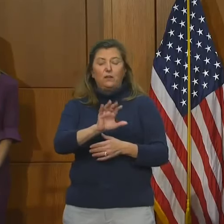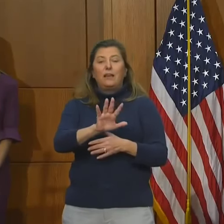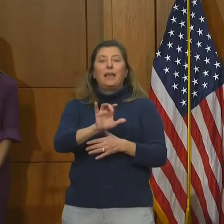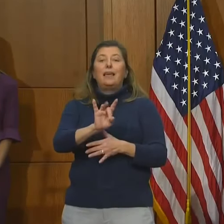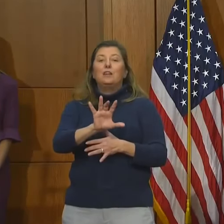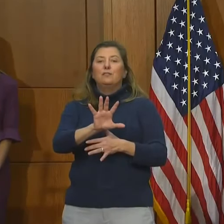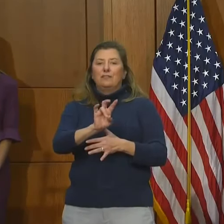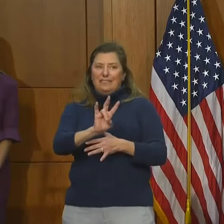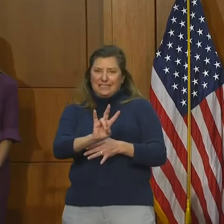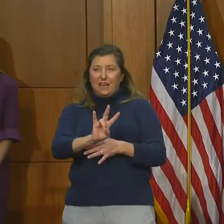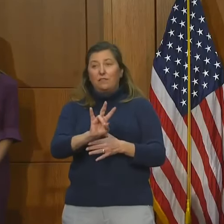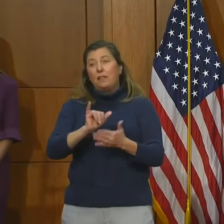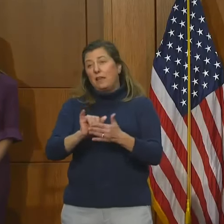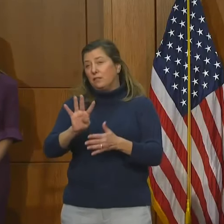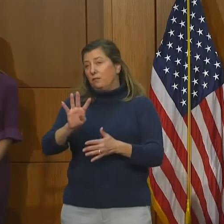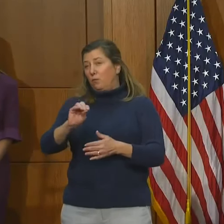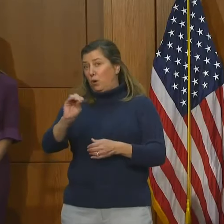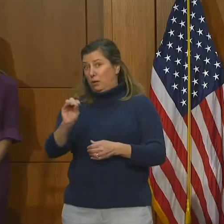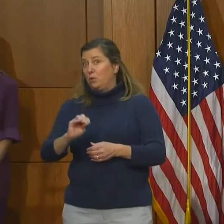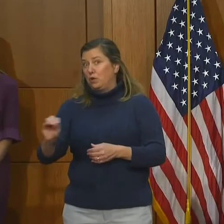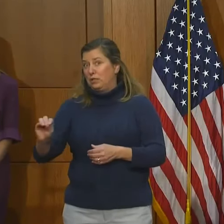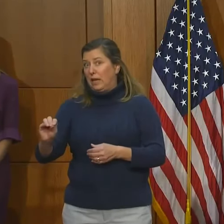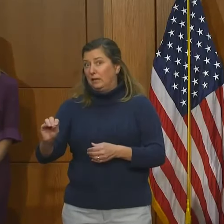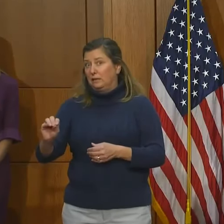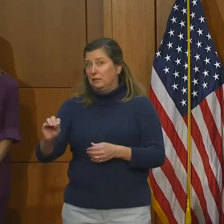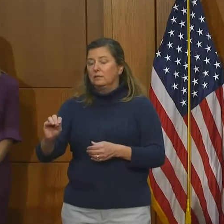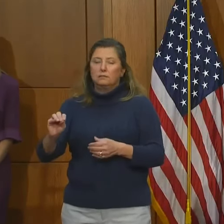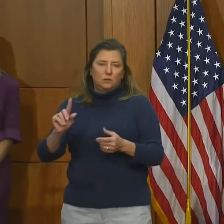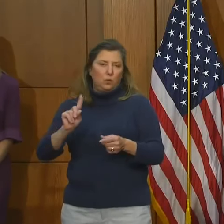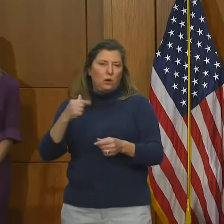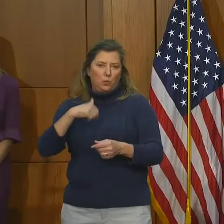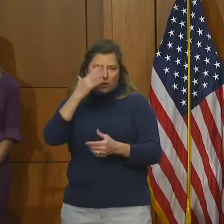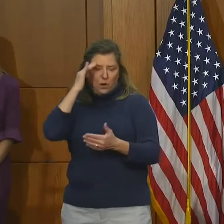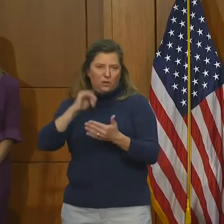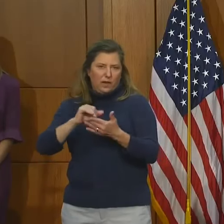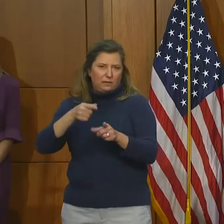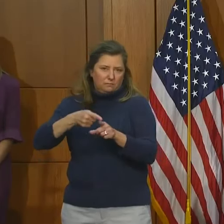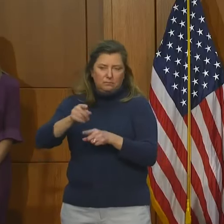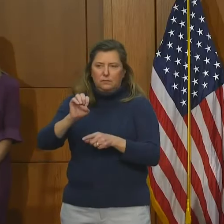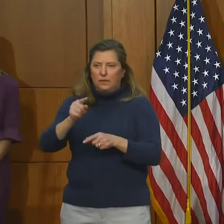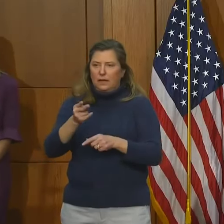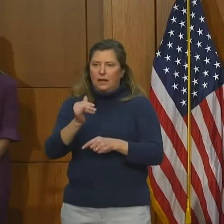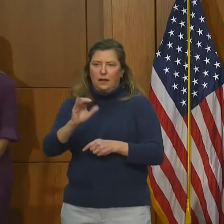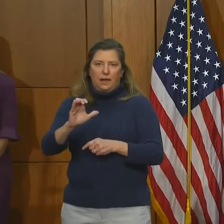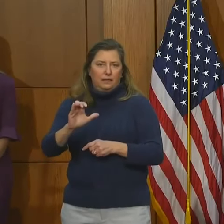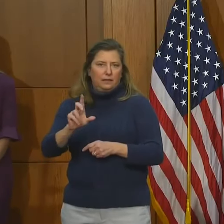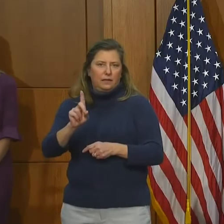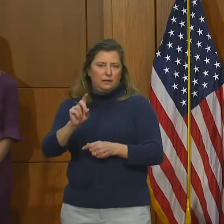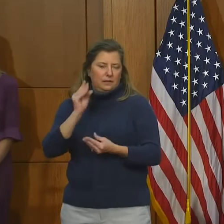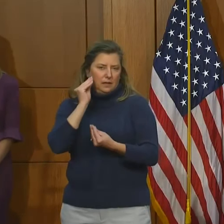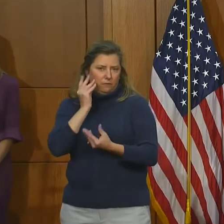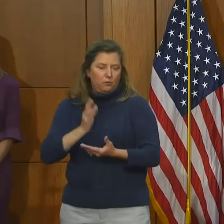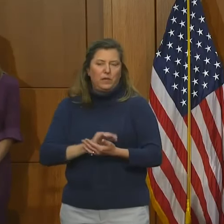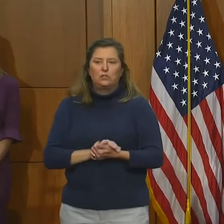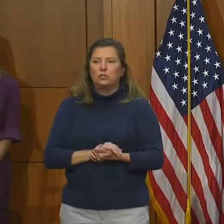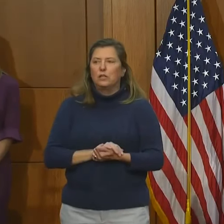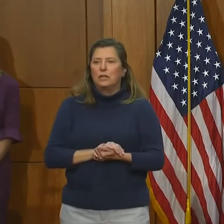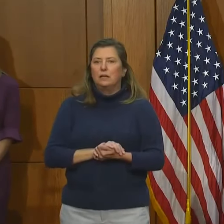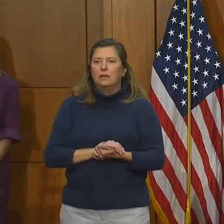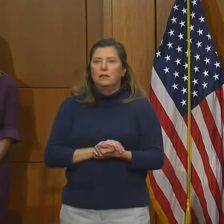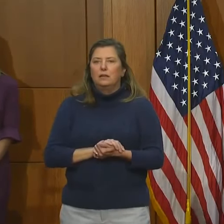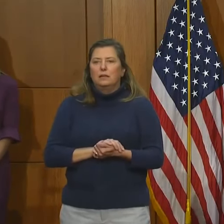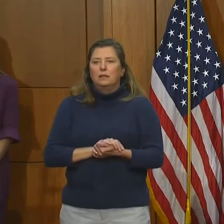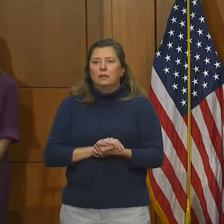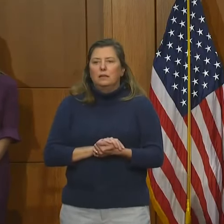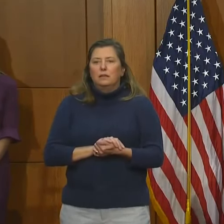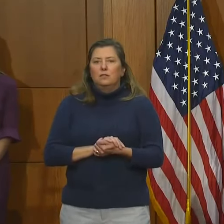5,857. That's about 40% of the cases for which we have that ethnic demographic. Just as